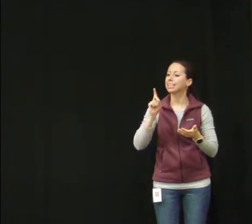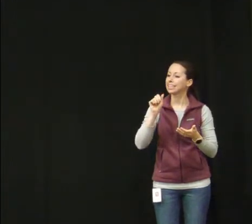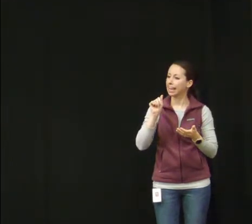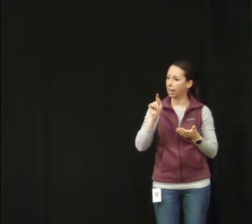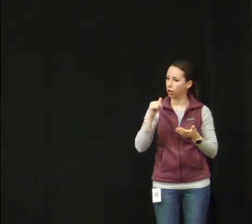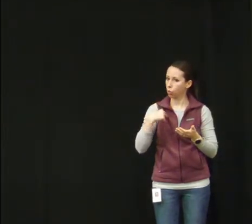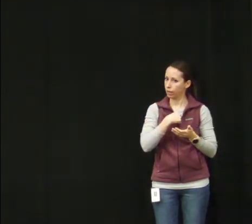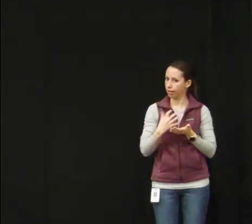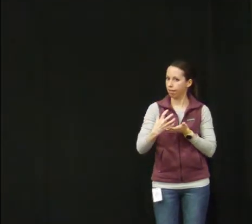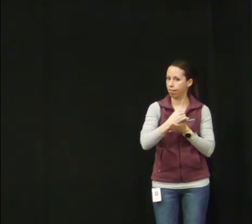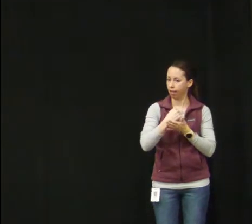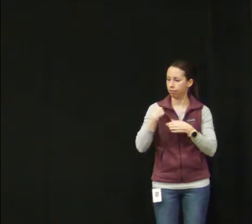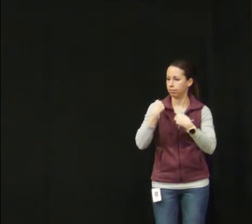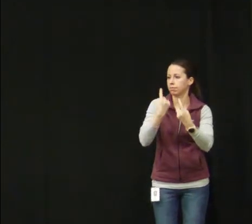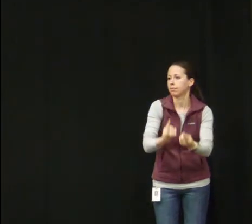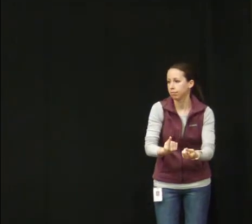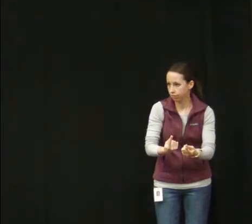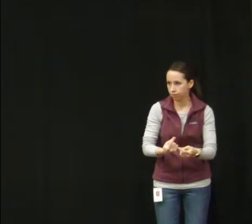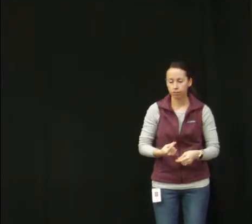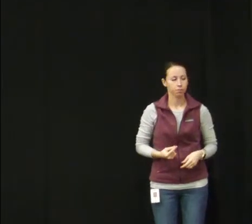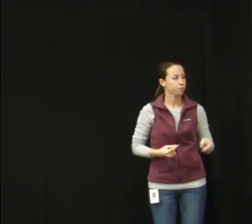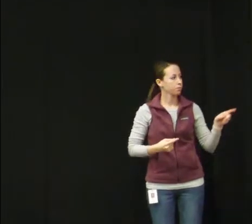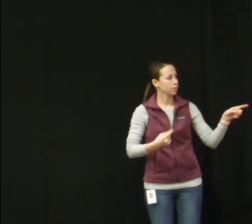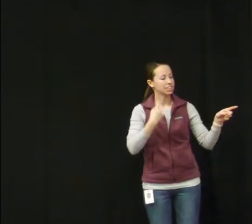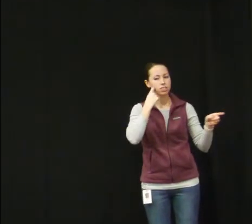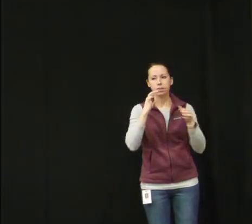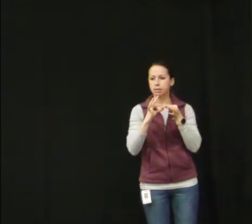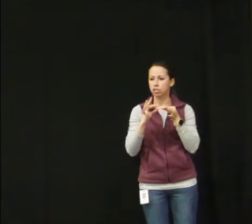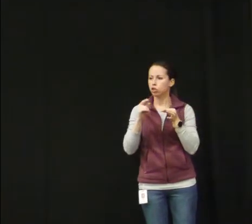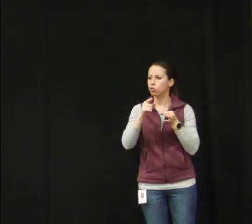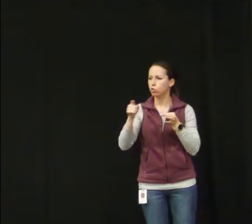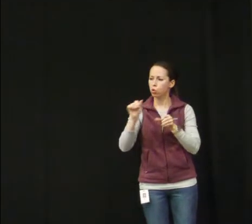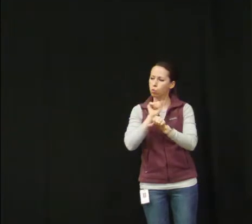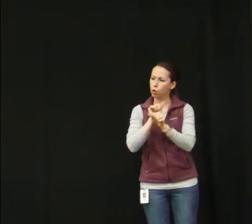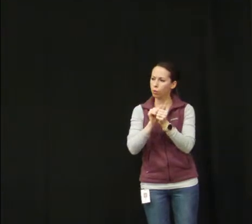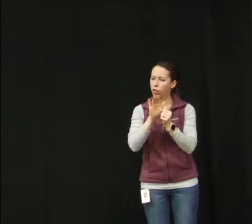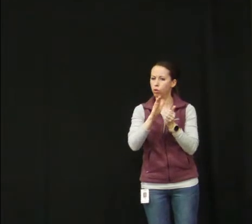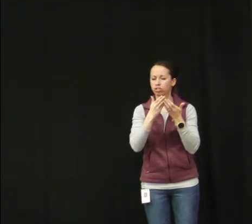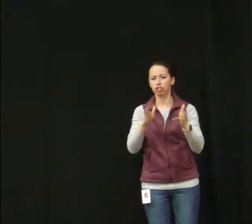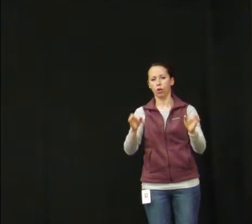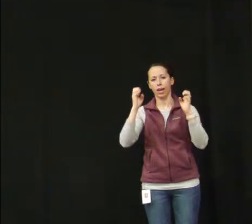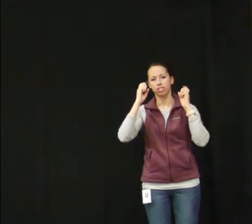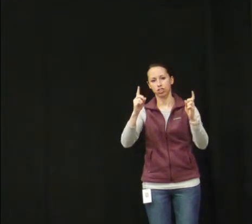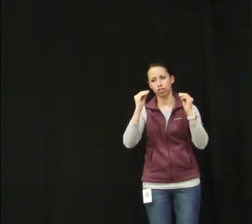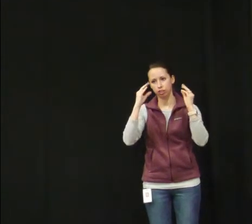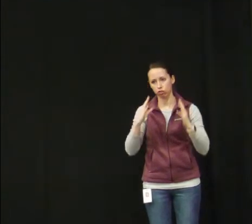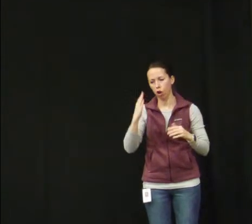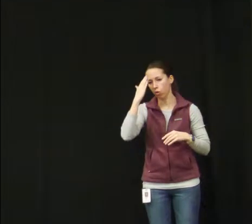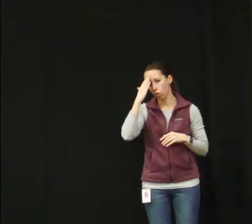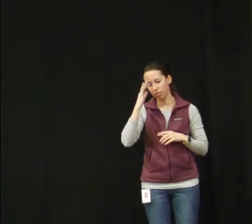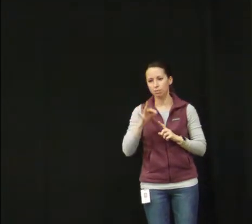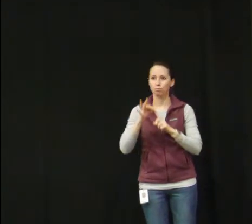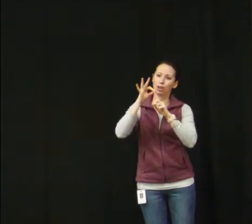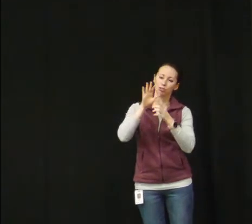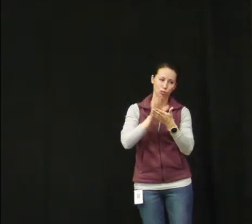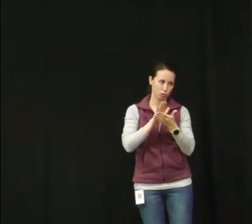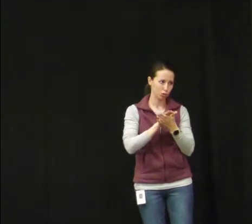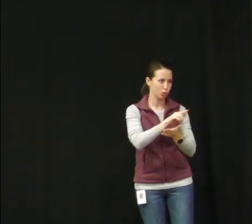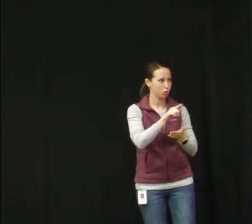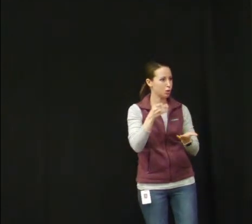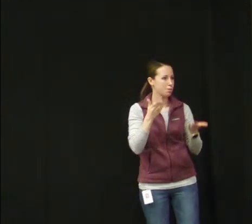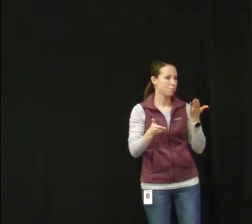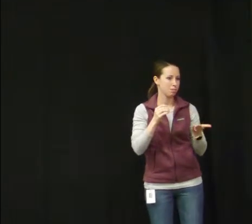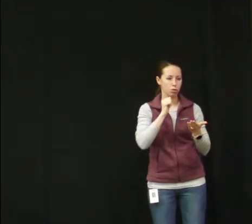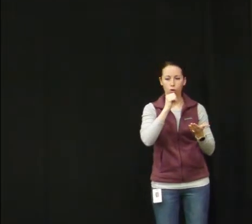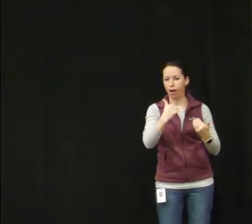So one of the things that she mentioned is just working with your general education teacher. I know being a special school, you may not